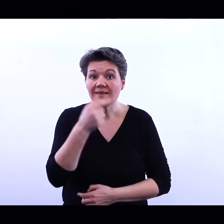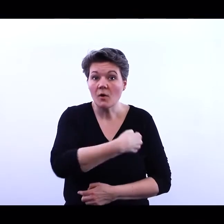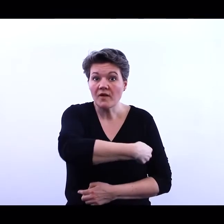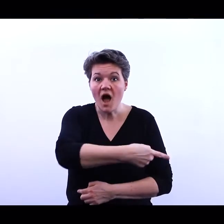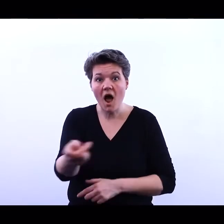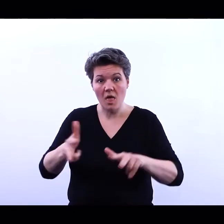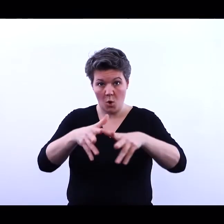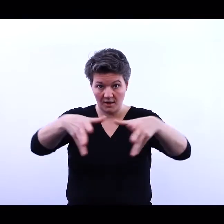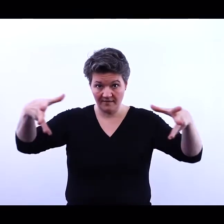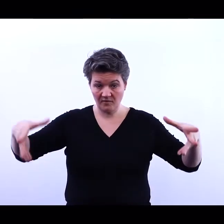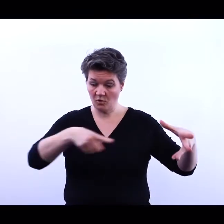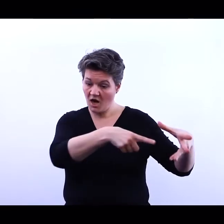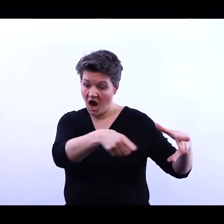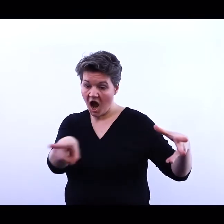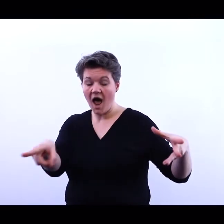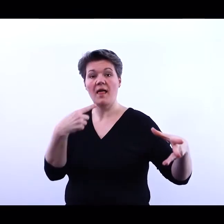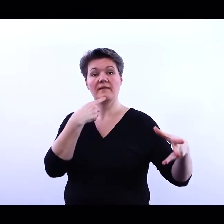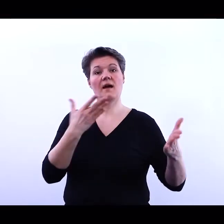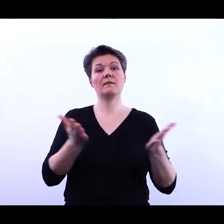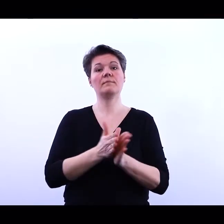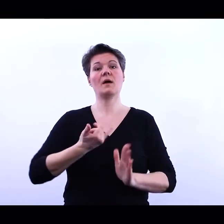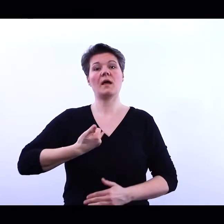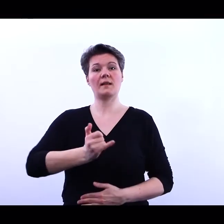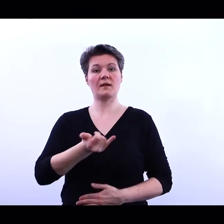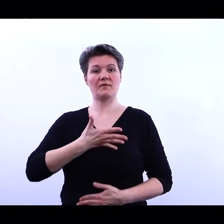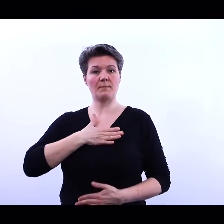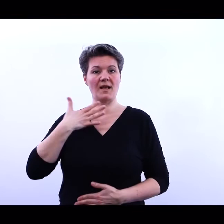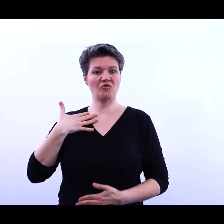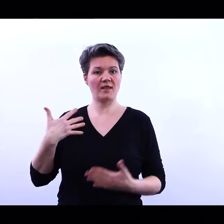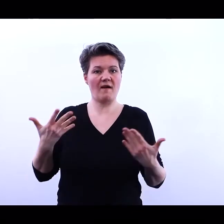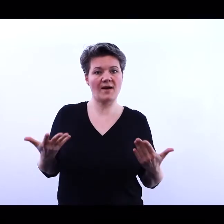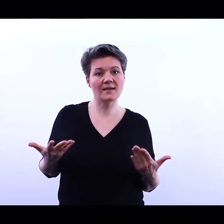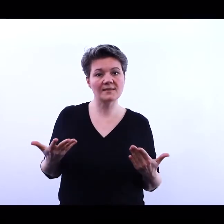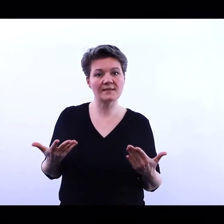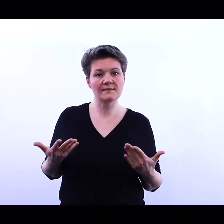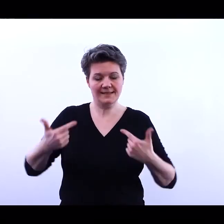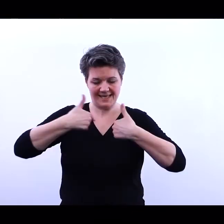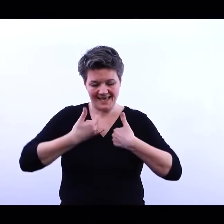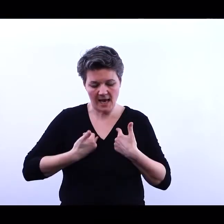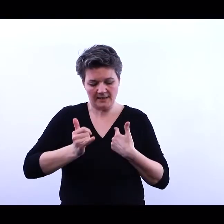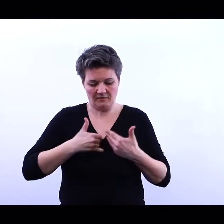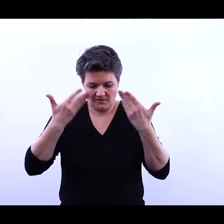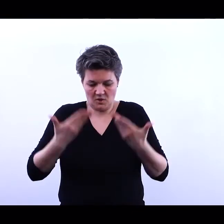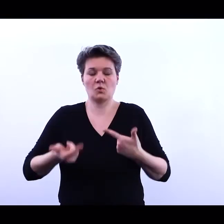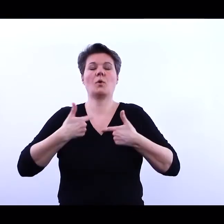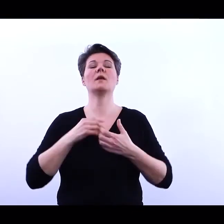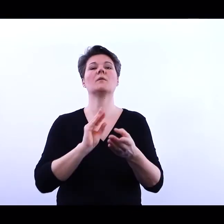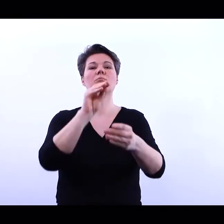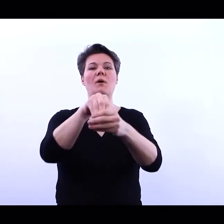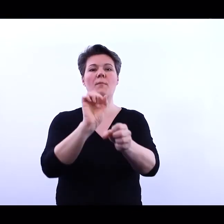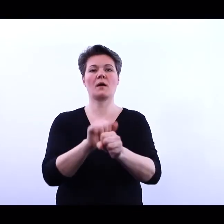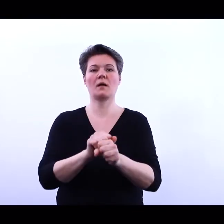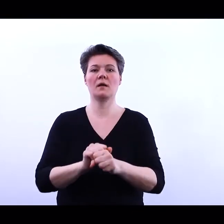your organization's services to tell you how they identify in their own words, instead of requiring they select one option